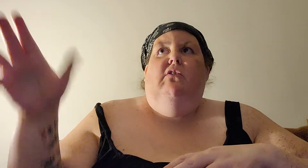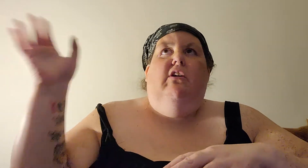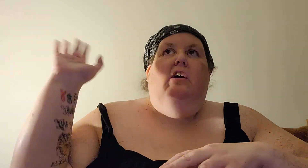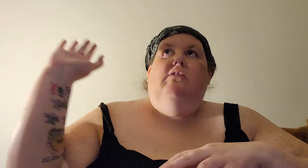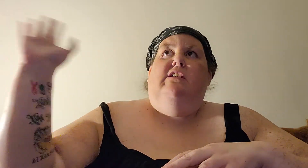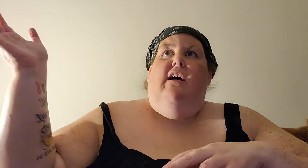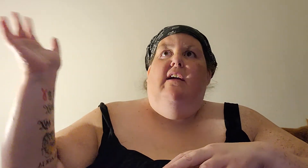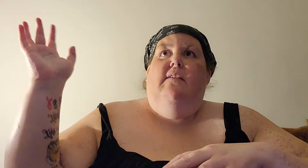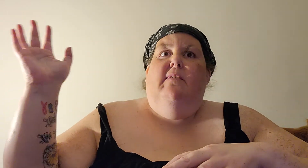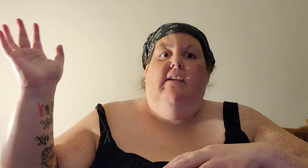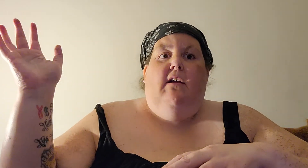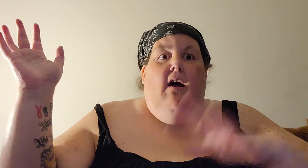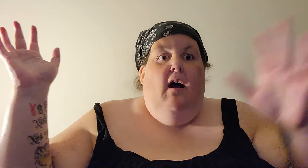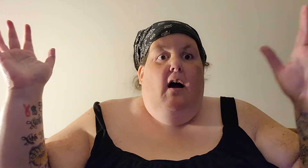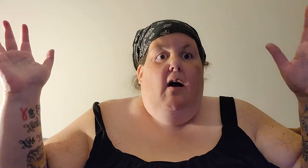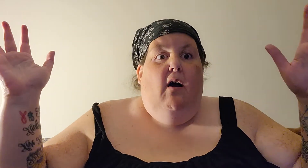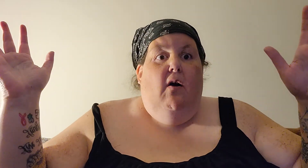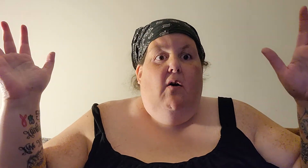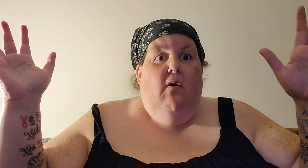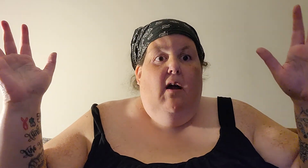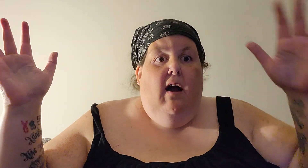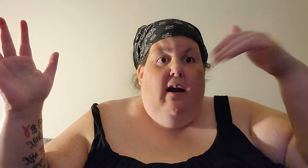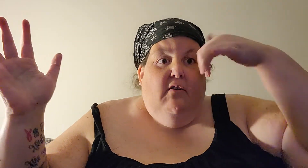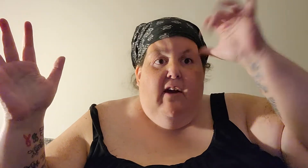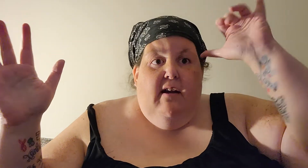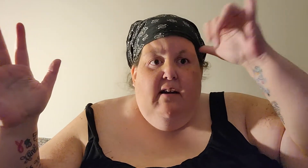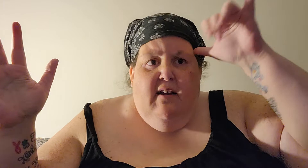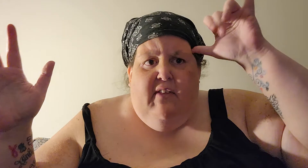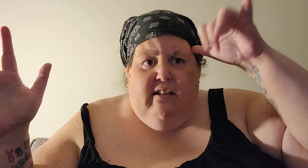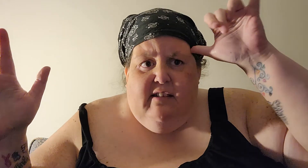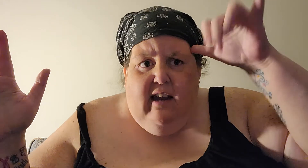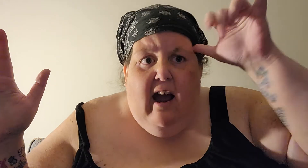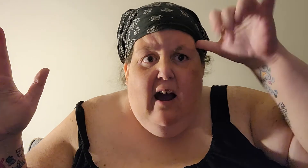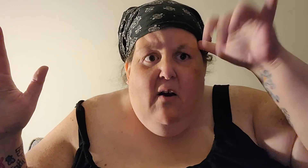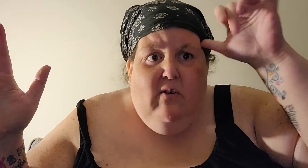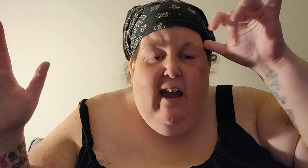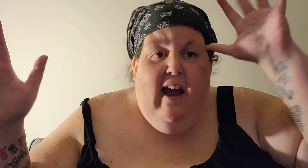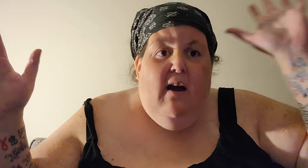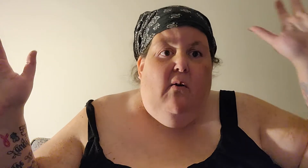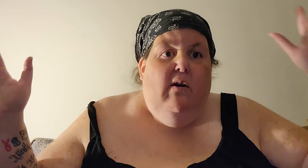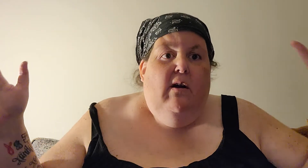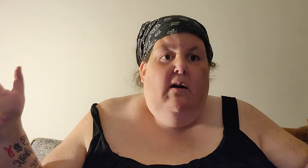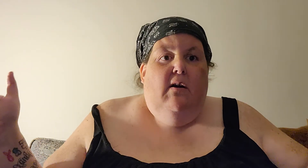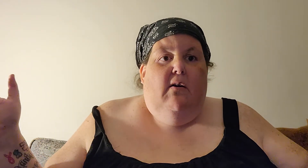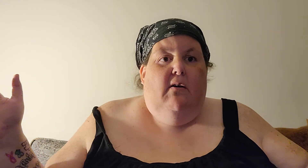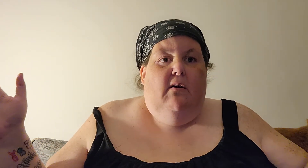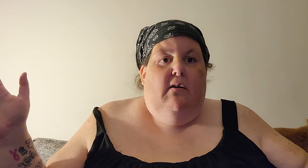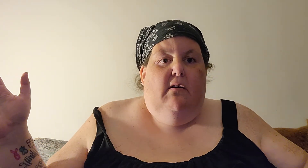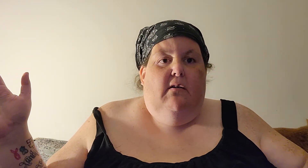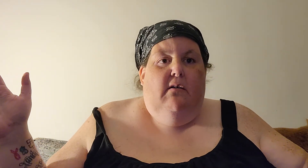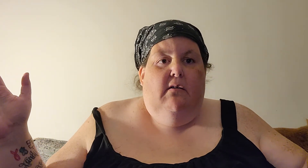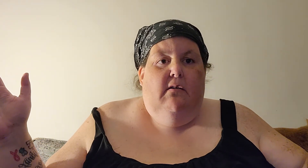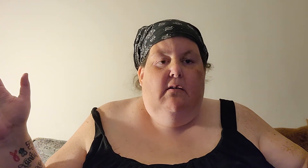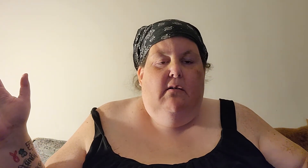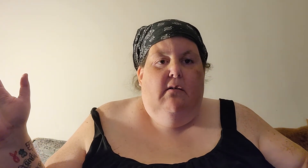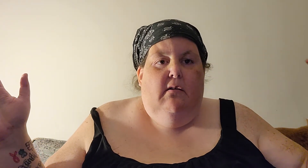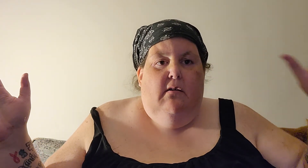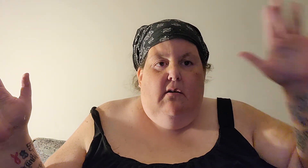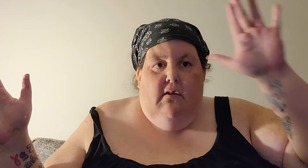look outside and be like, oh, I know that. That's cow, cow. Or